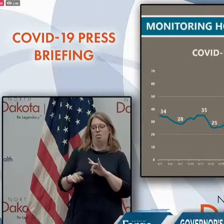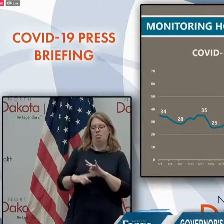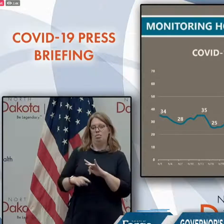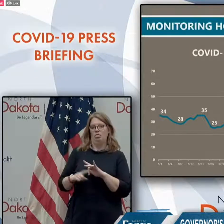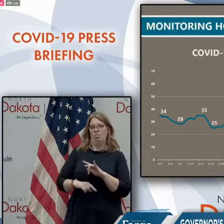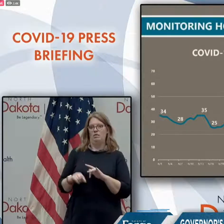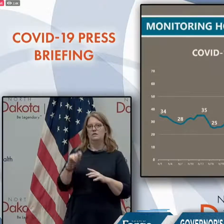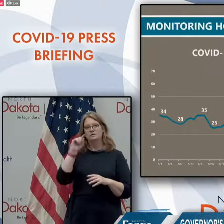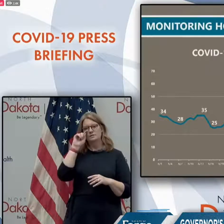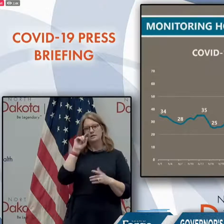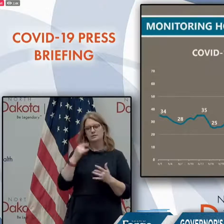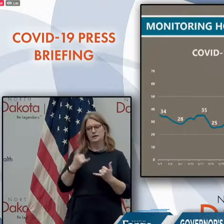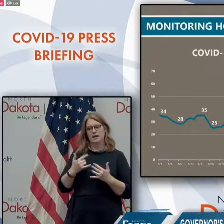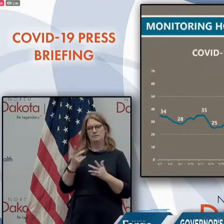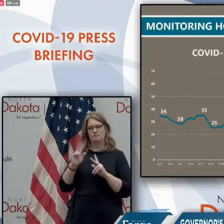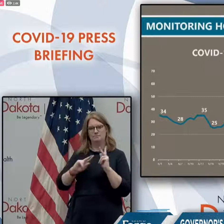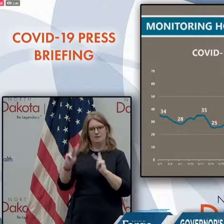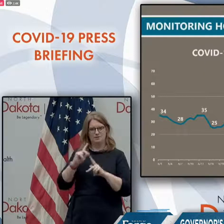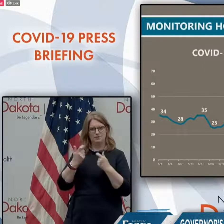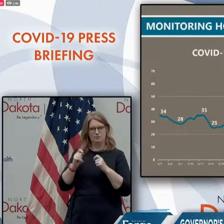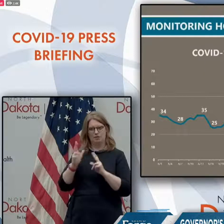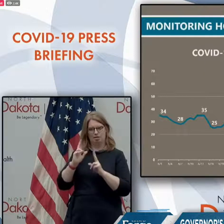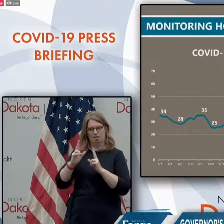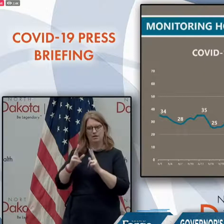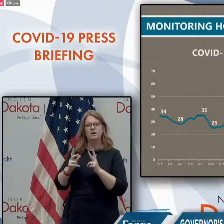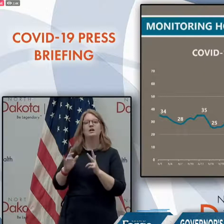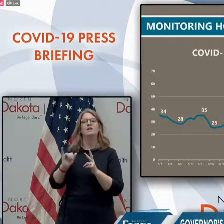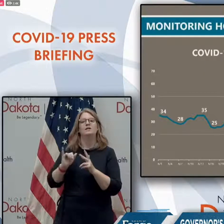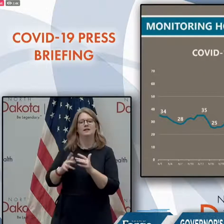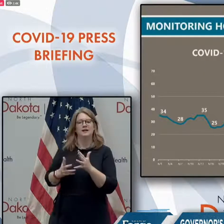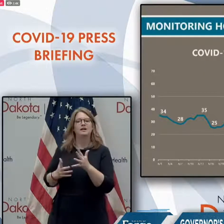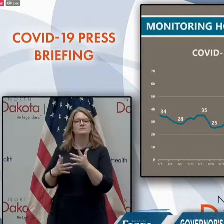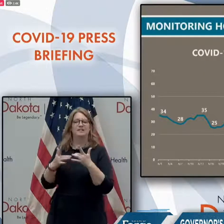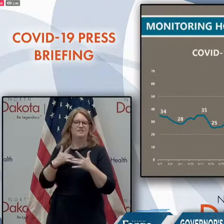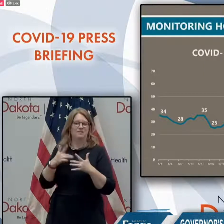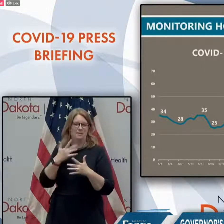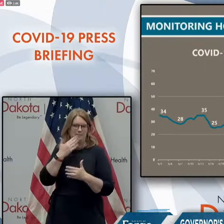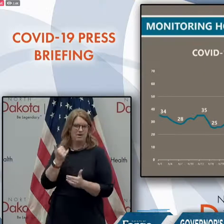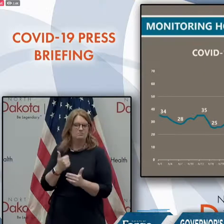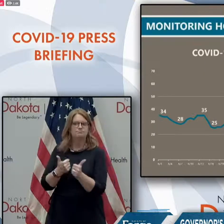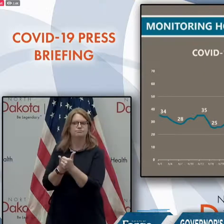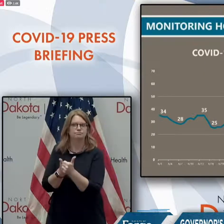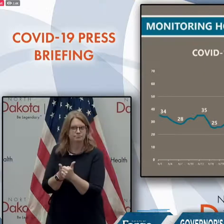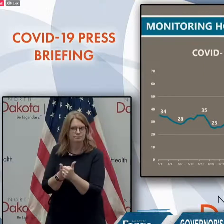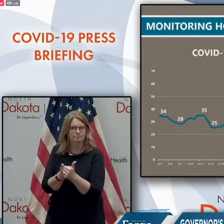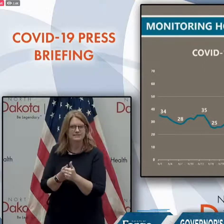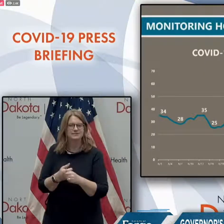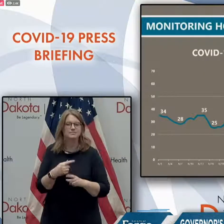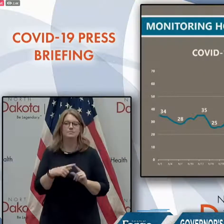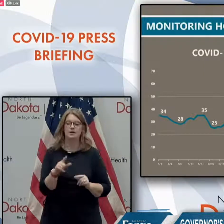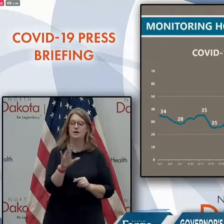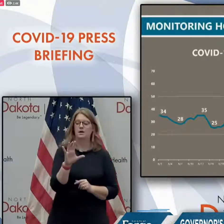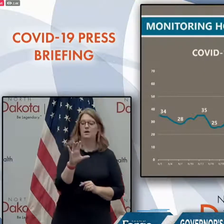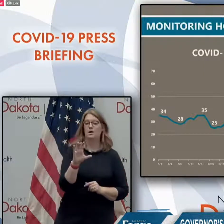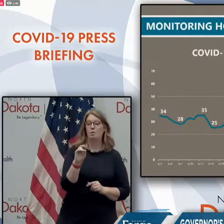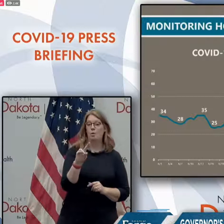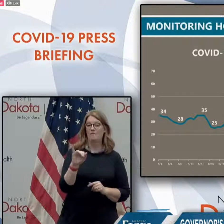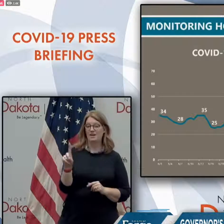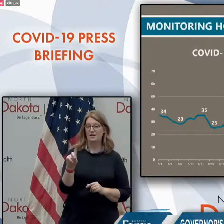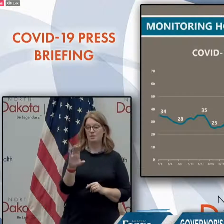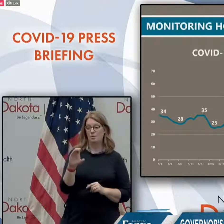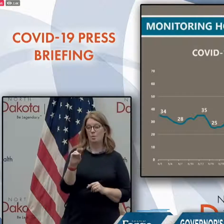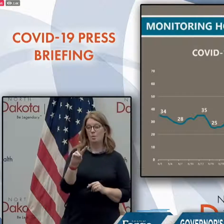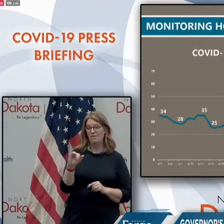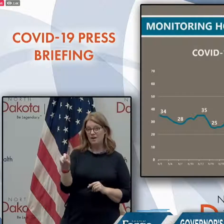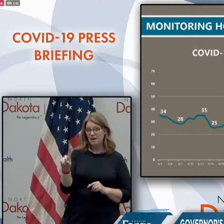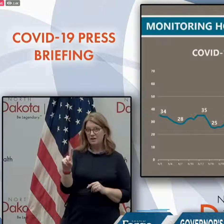demand surge as people try to catch up on important medical procedures. But from a COVID standpoint, COVID is not the